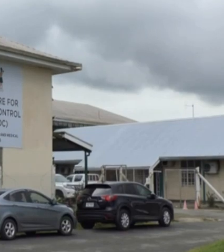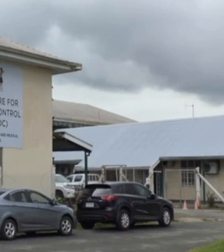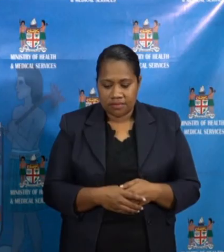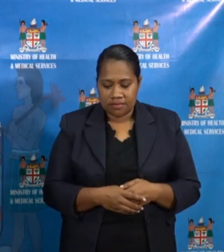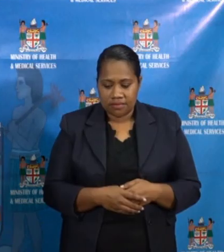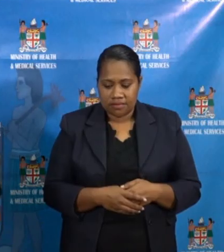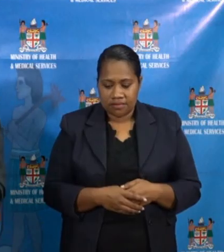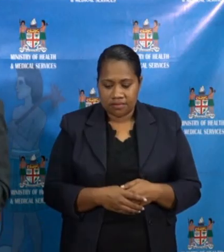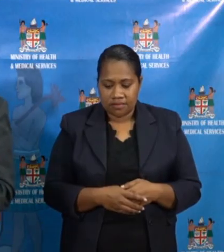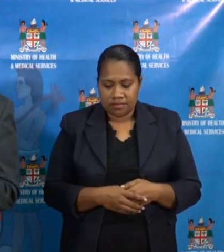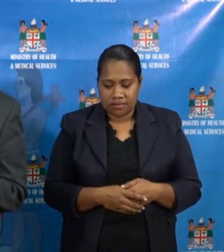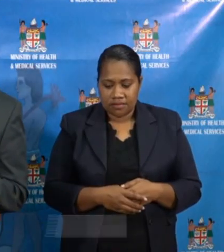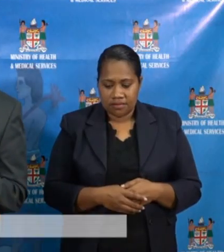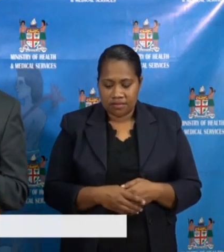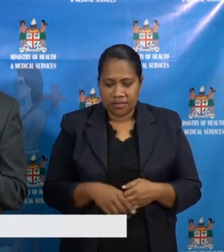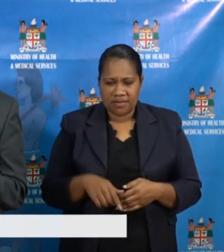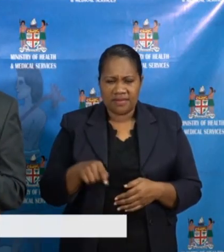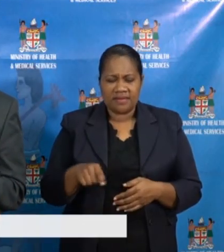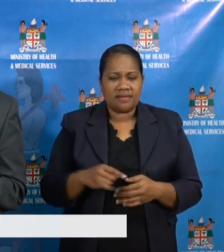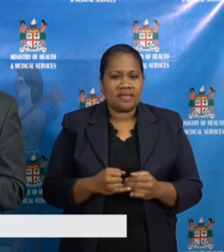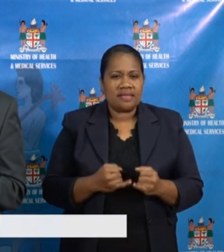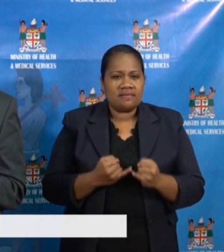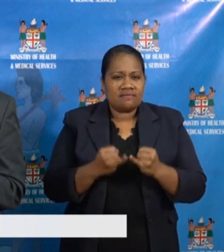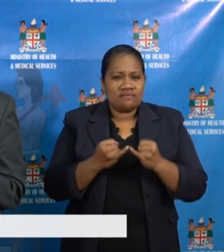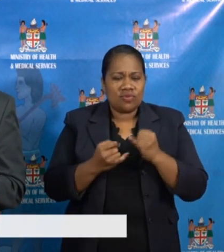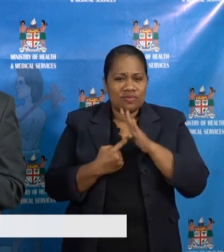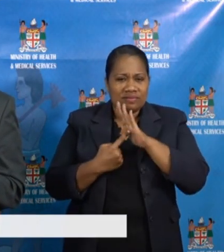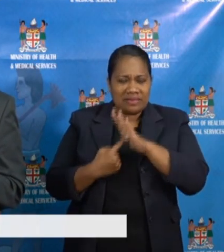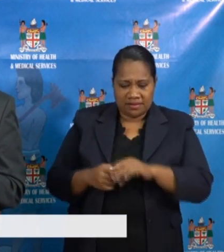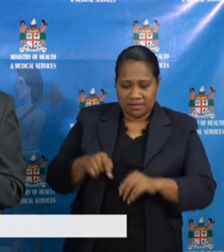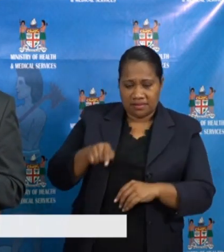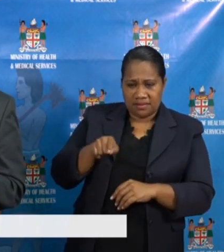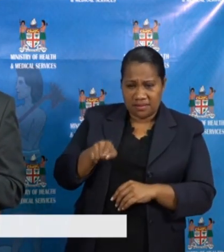COVID-19. Very disappointed that